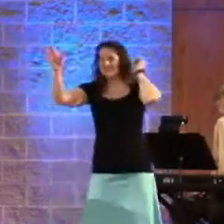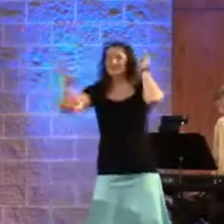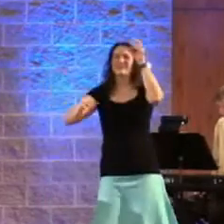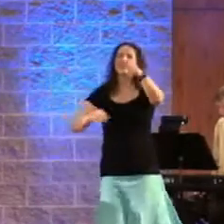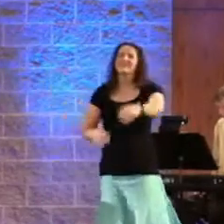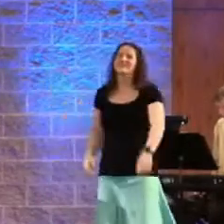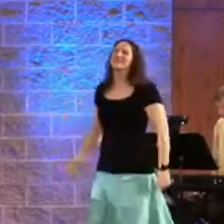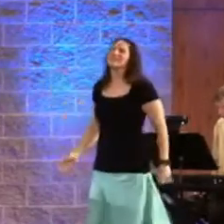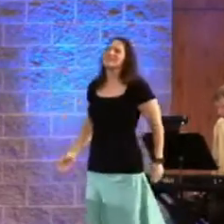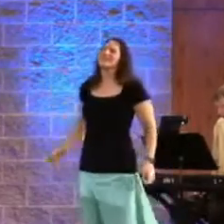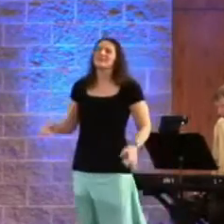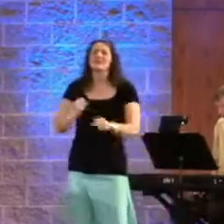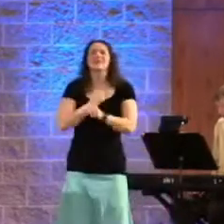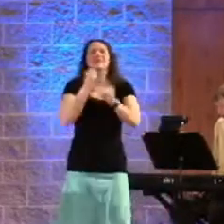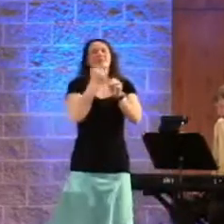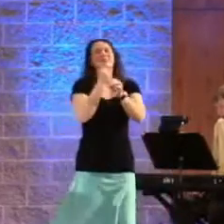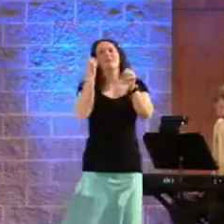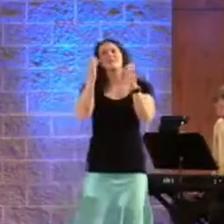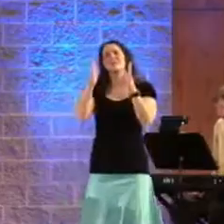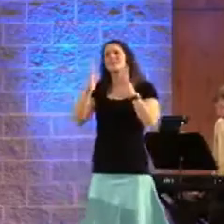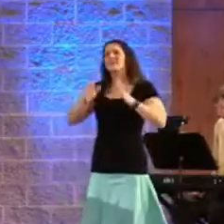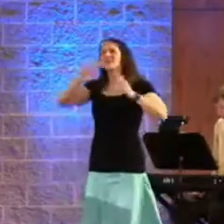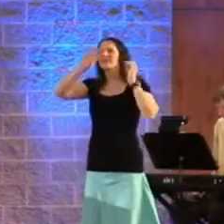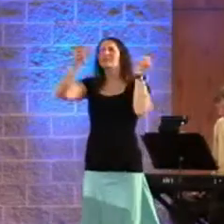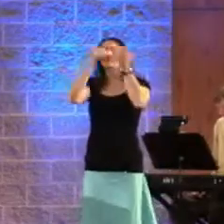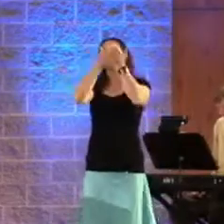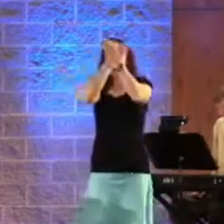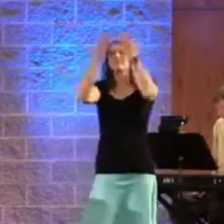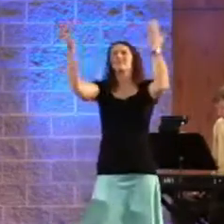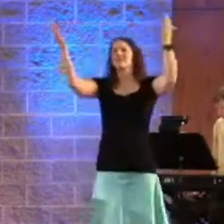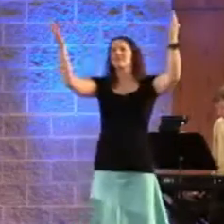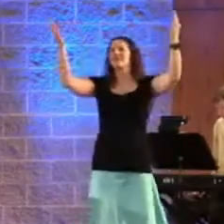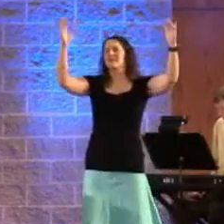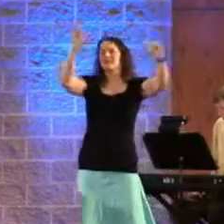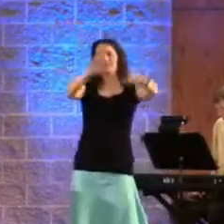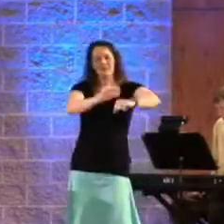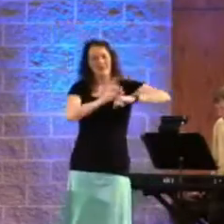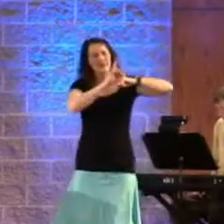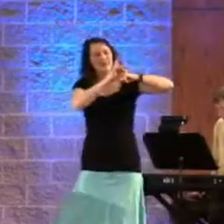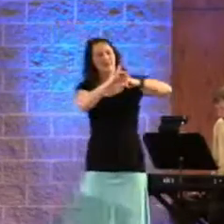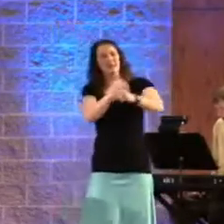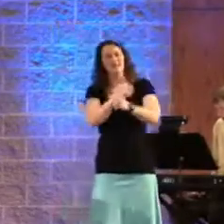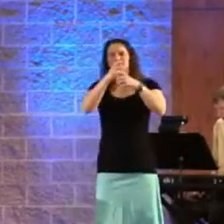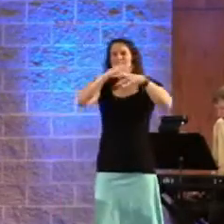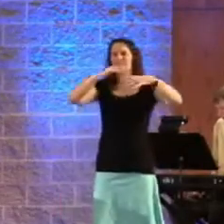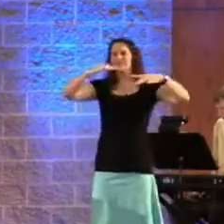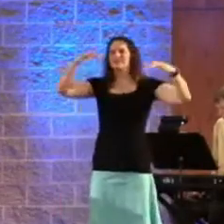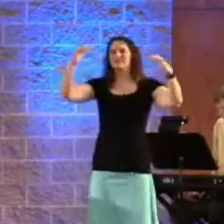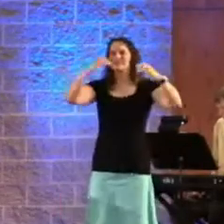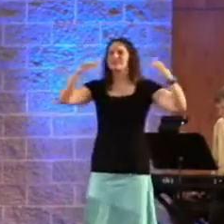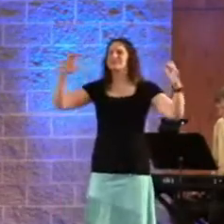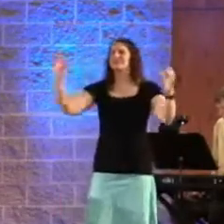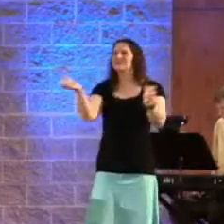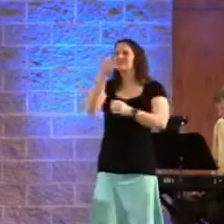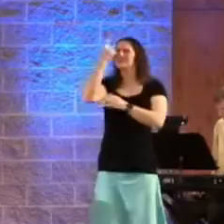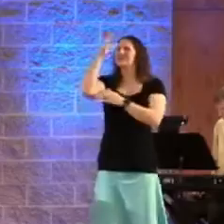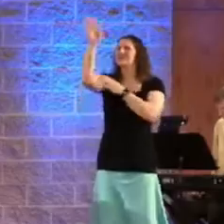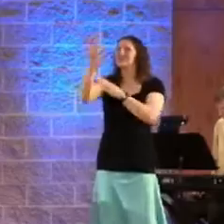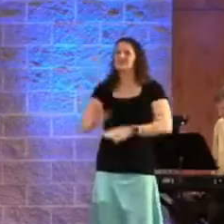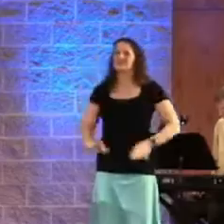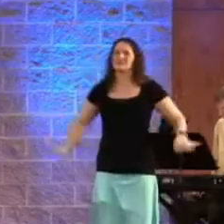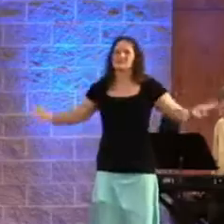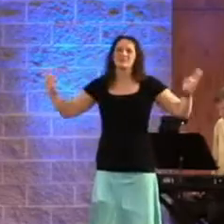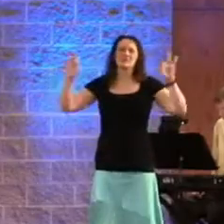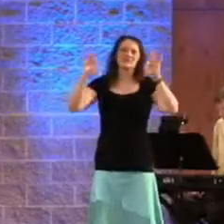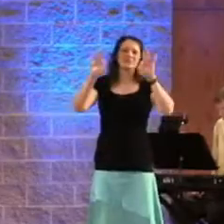Maker of heaven and of earth, no one can comprehend your worth. King over all